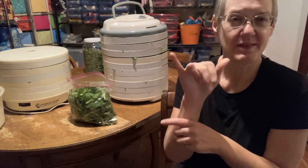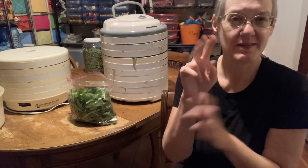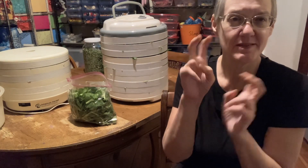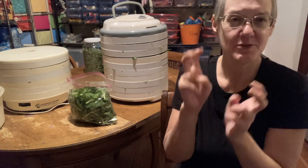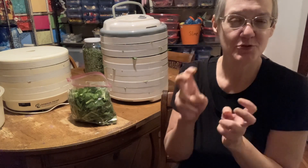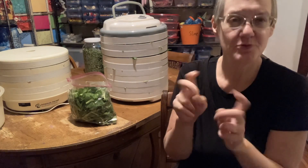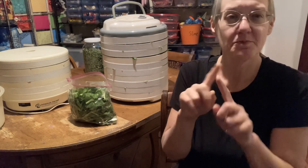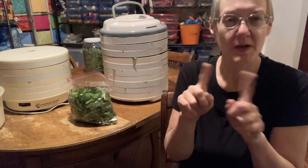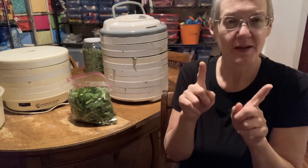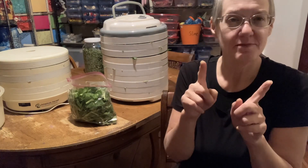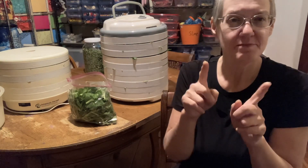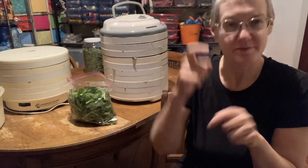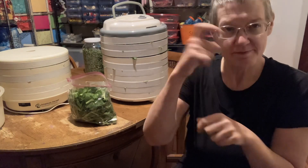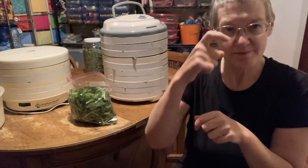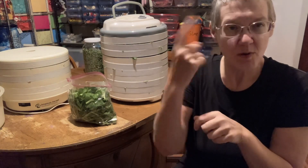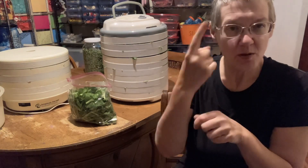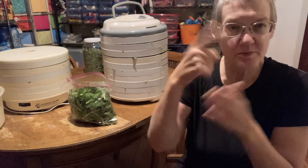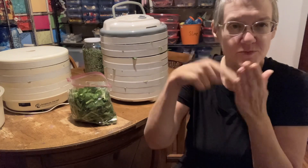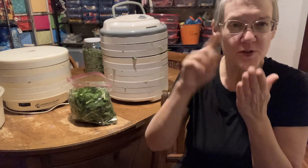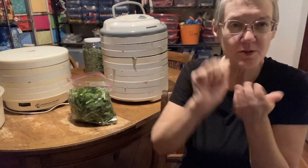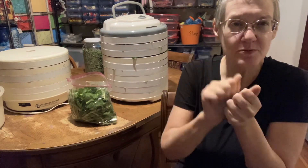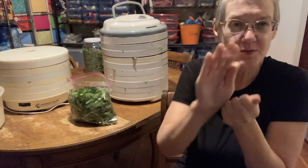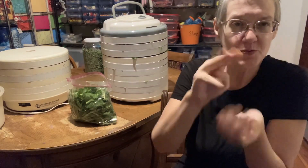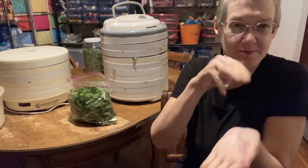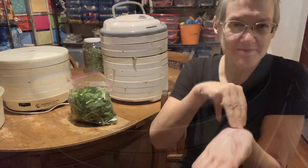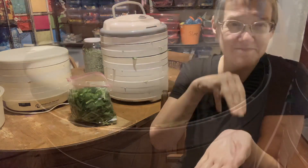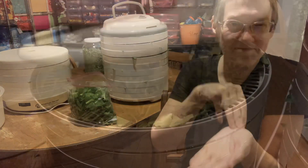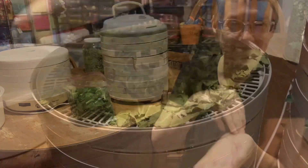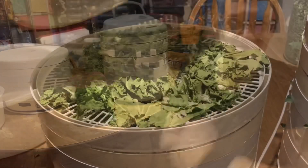kidney issues. But it's wise to check with your doctor.